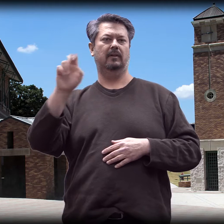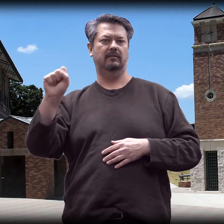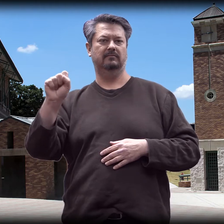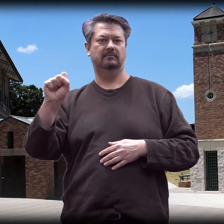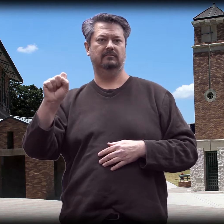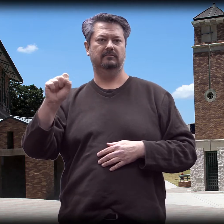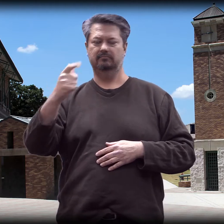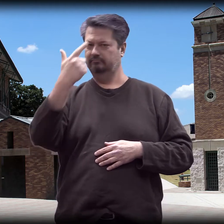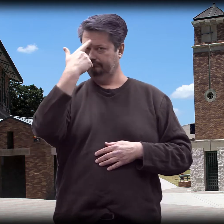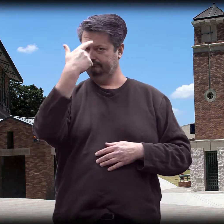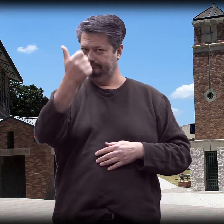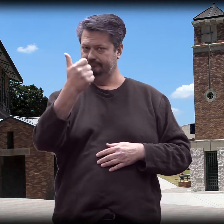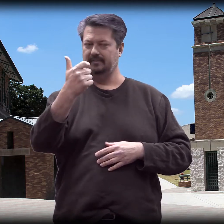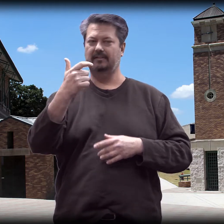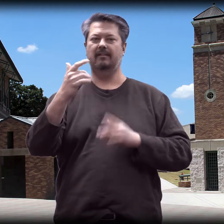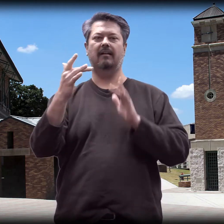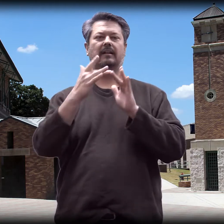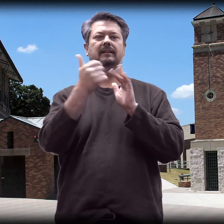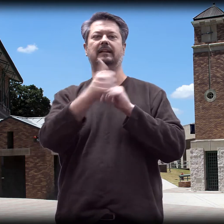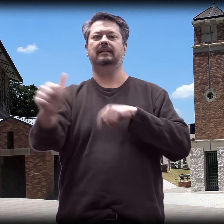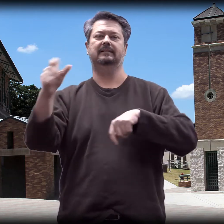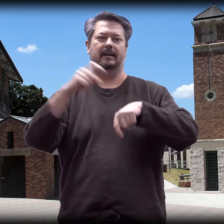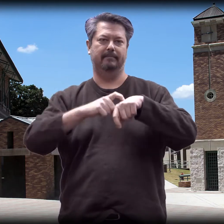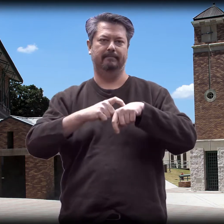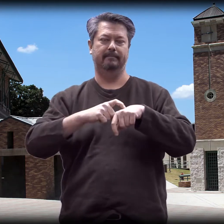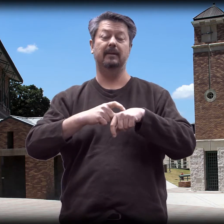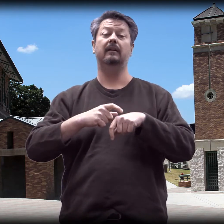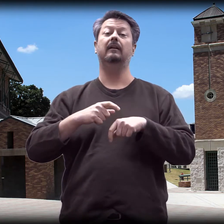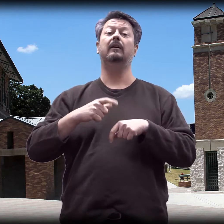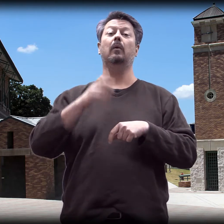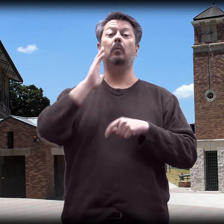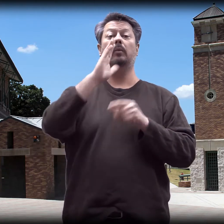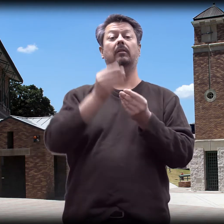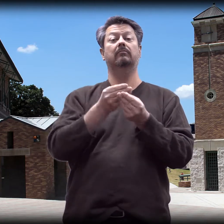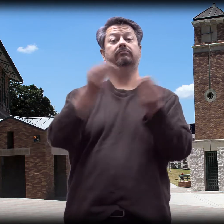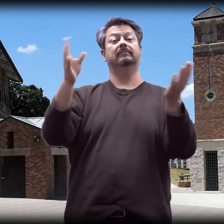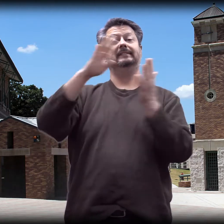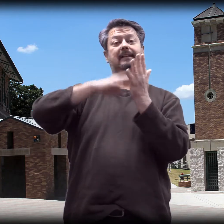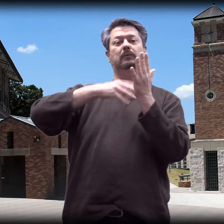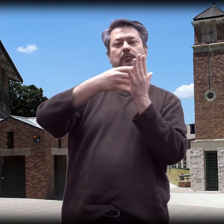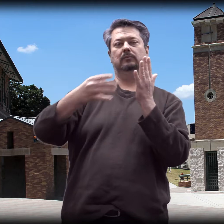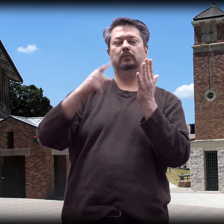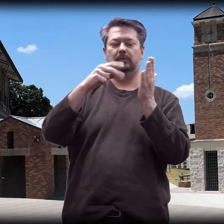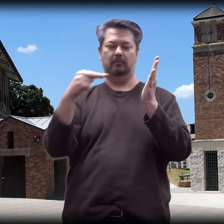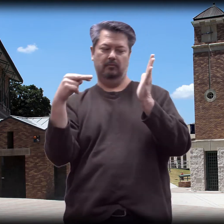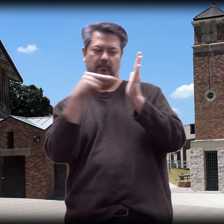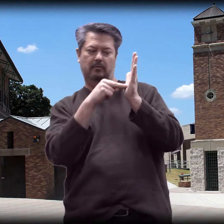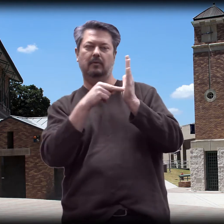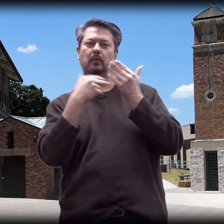wess.smith@tsd.state.tx.us. Please feel free to contact me at any time. We'll be providing you a Skippy schedule,